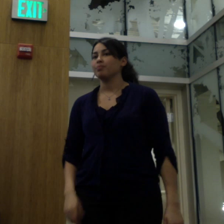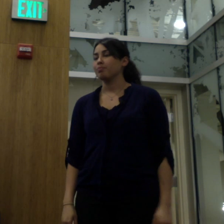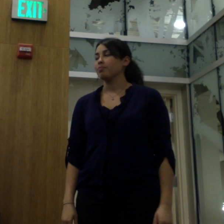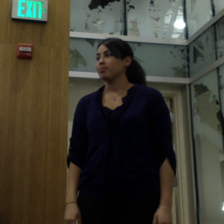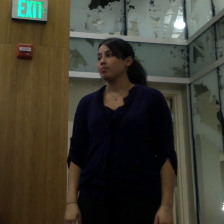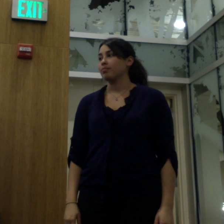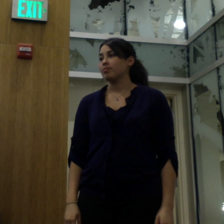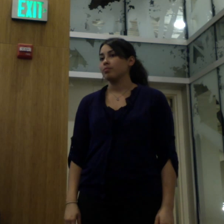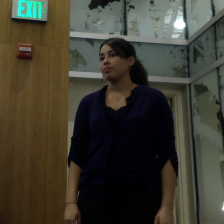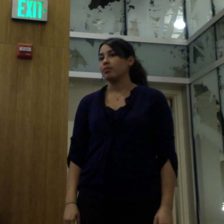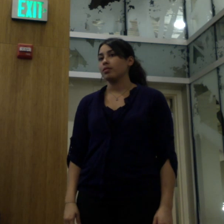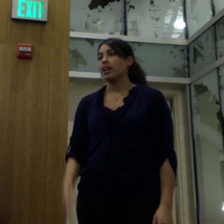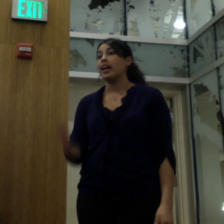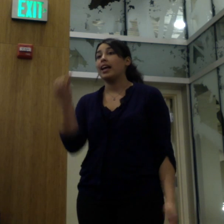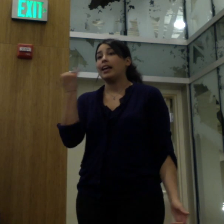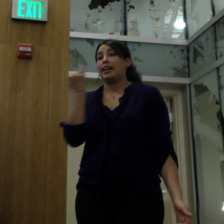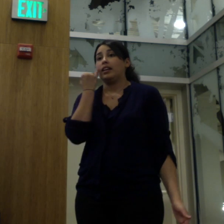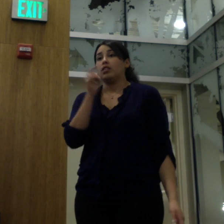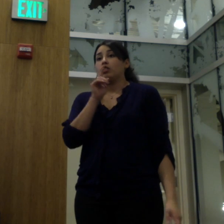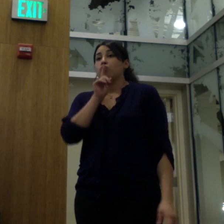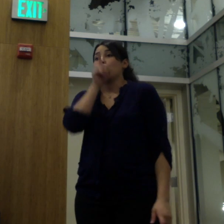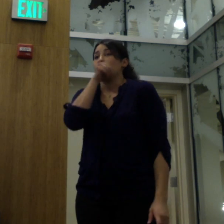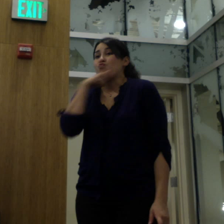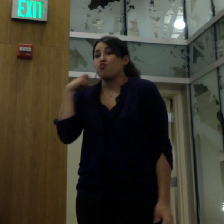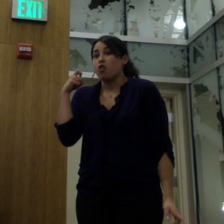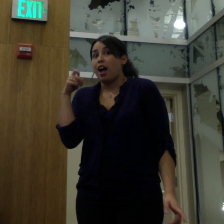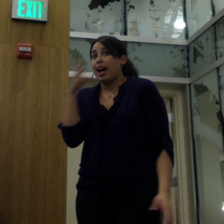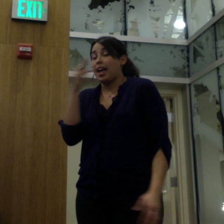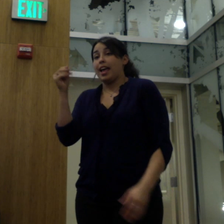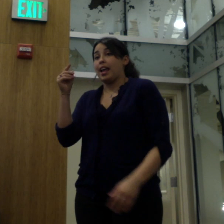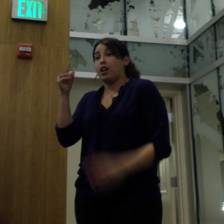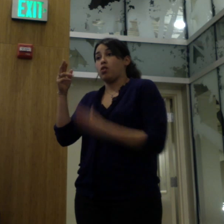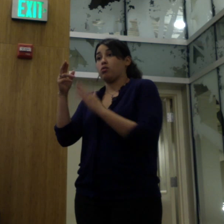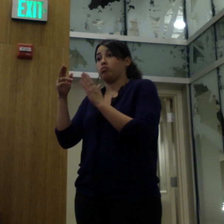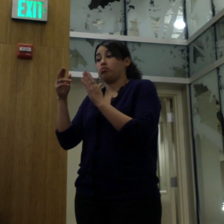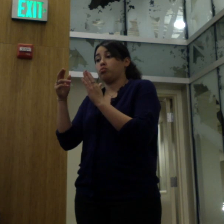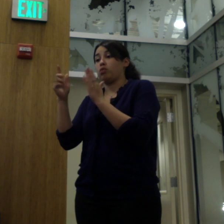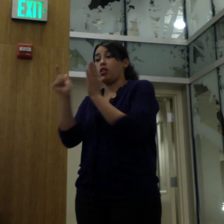Yeah. What if it's really dry? What if there's a fire ban?